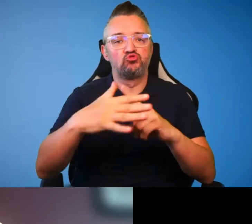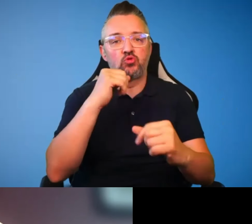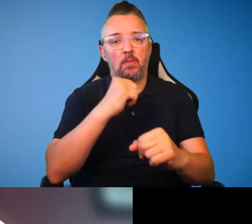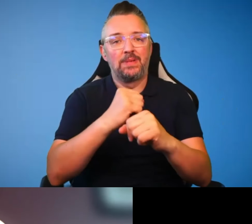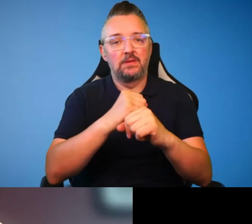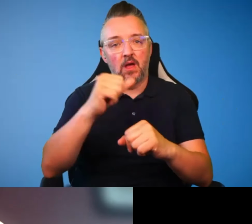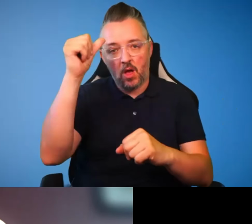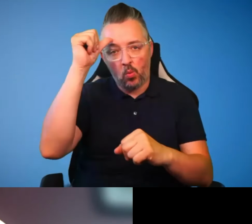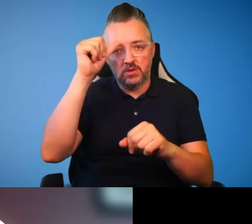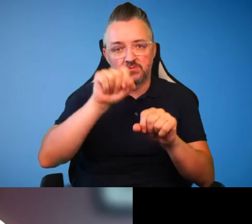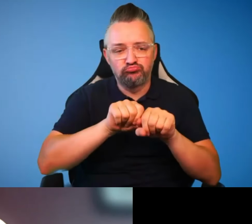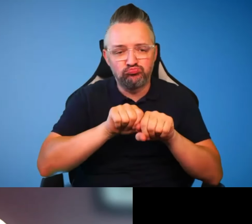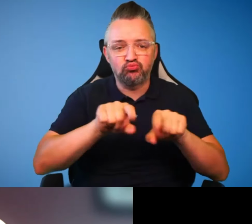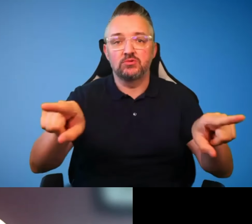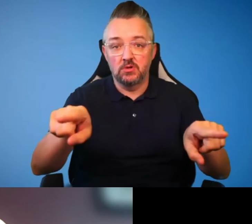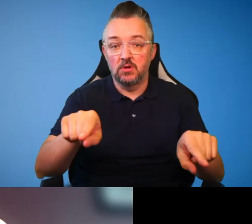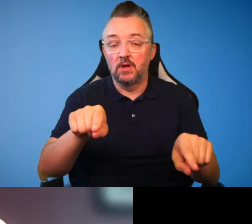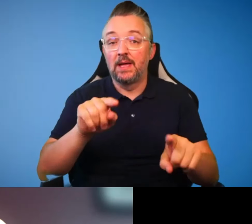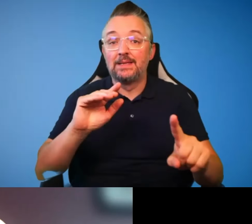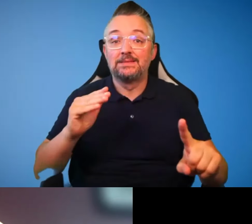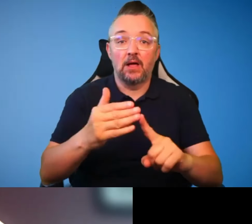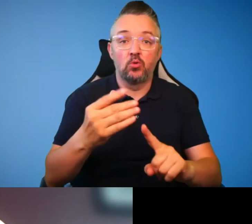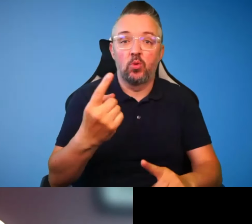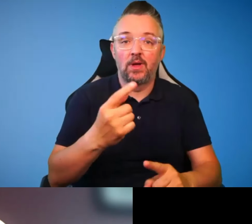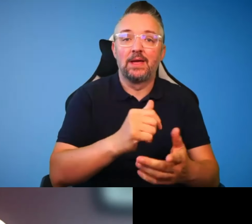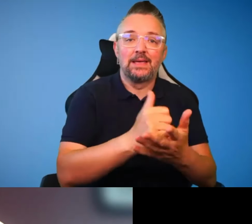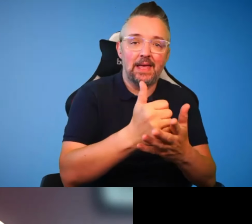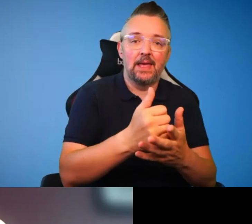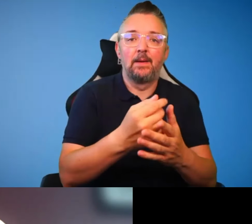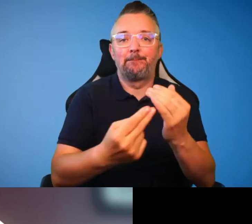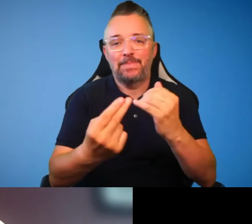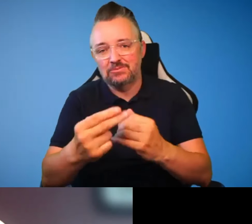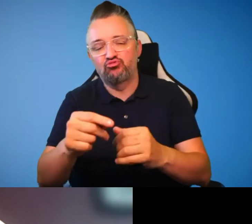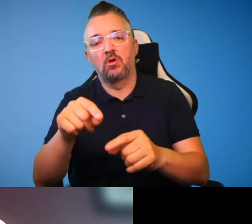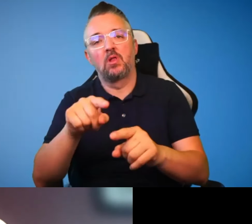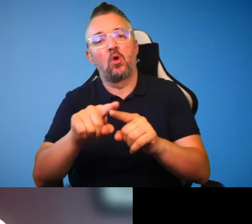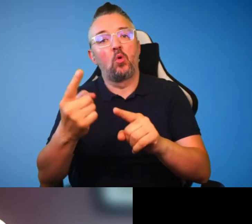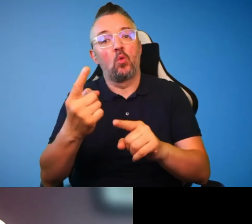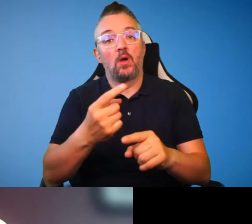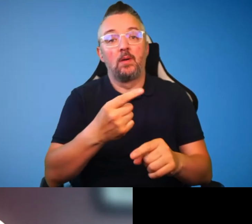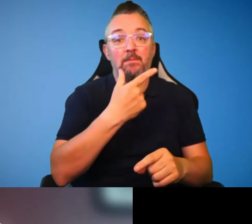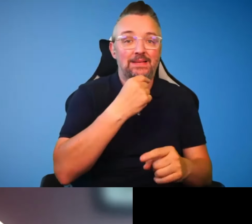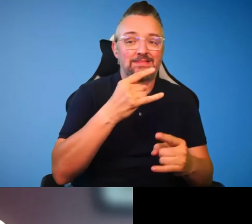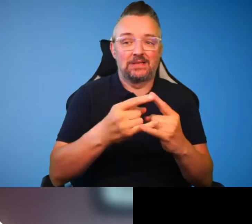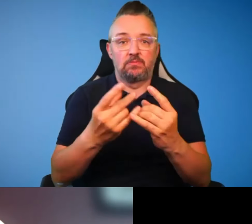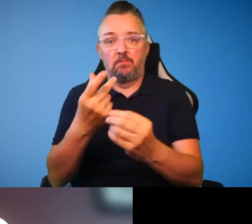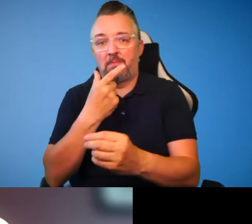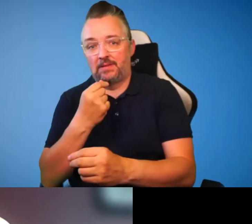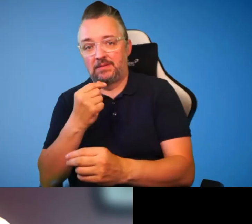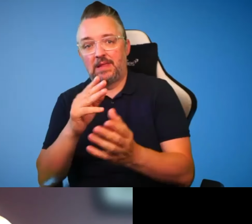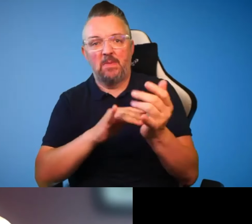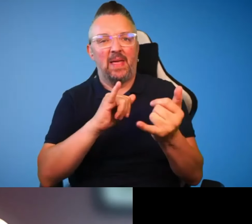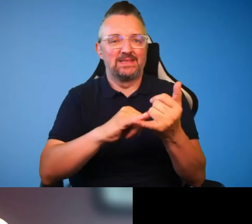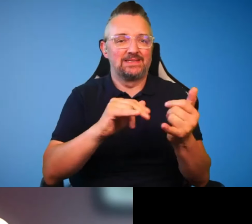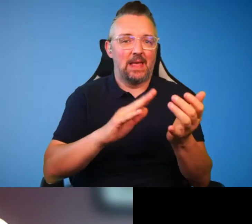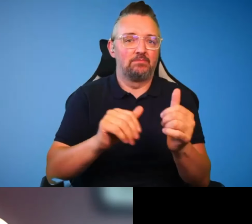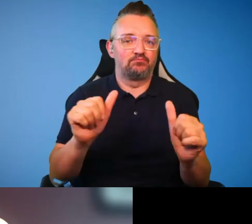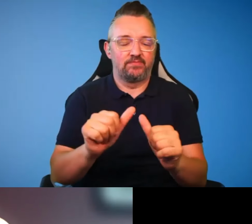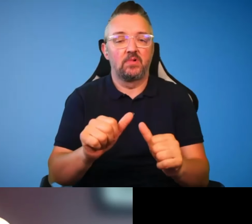campaign specifically for gay and bisexual men and other men who have sex with men who are more likely to